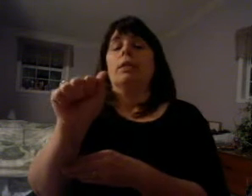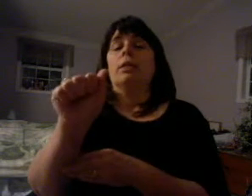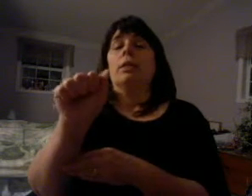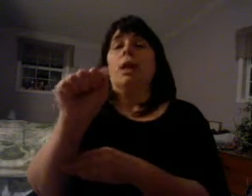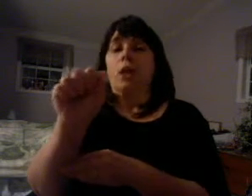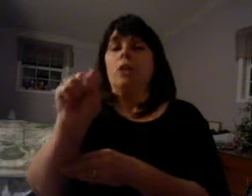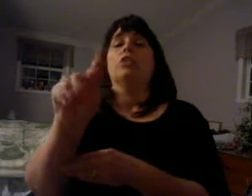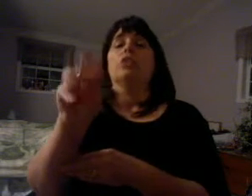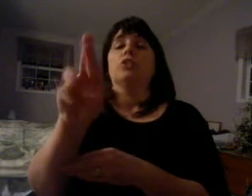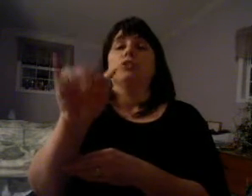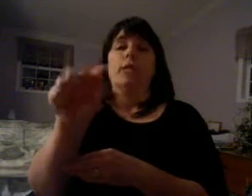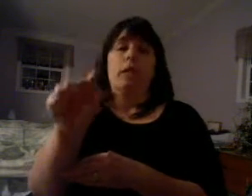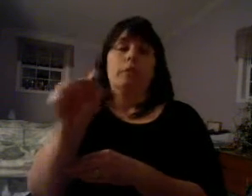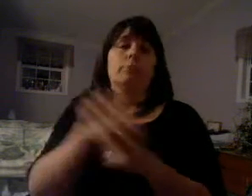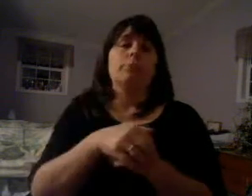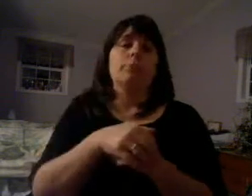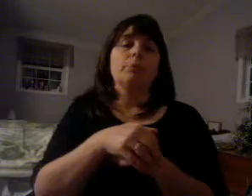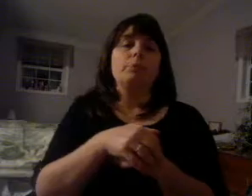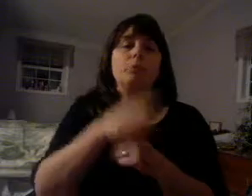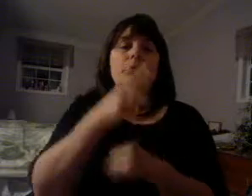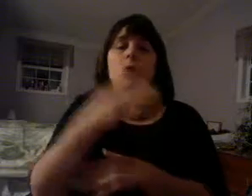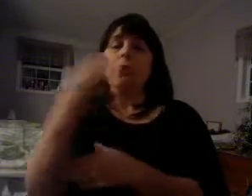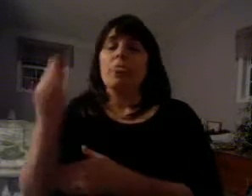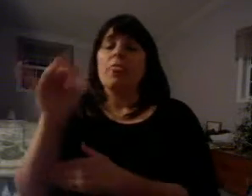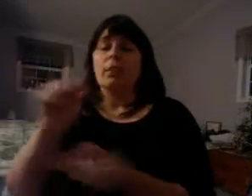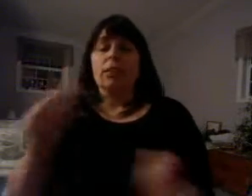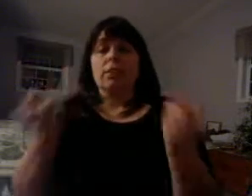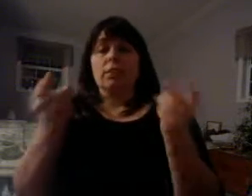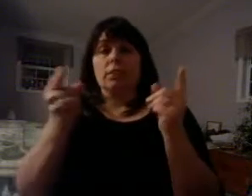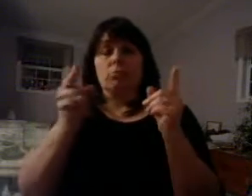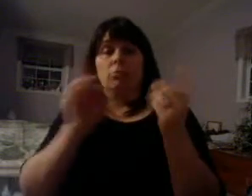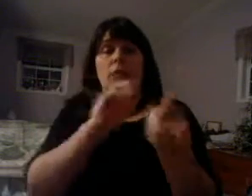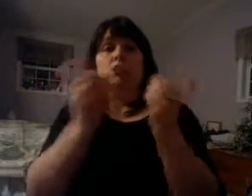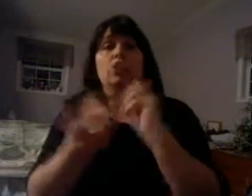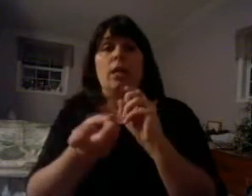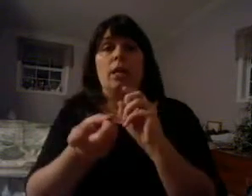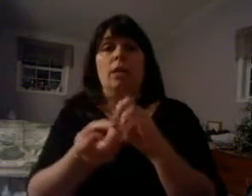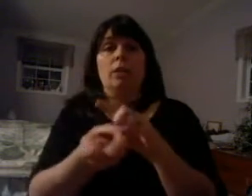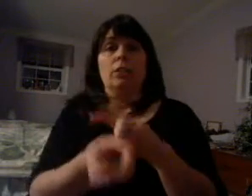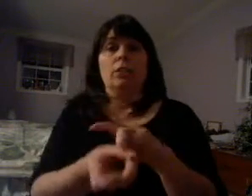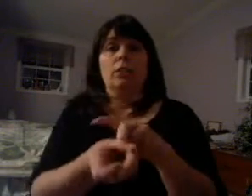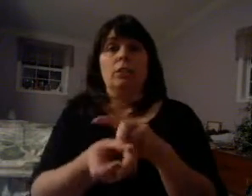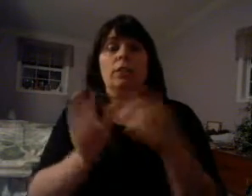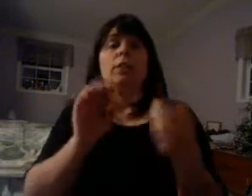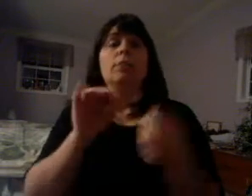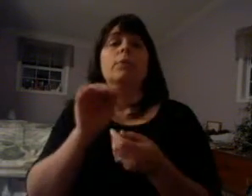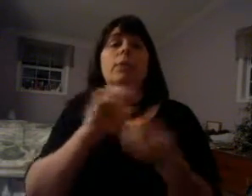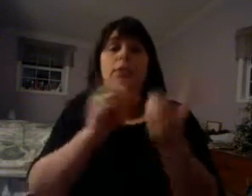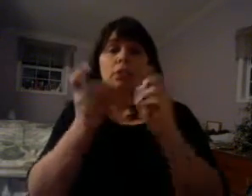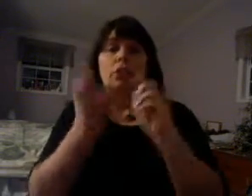that. One of the things that has changed most dramatically has been a change in relationships between offenders and